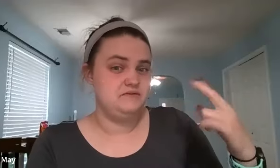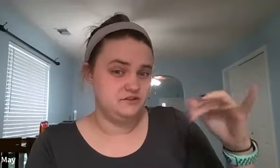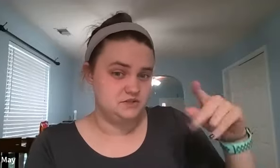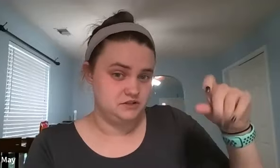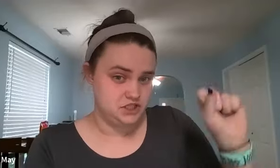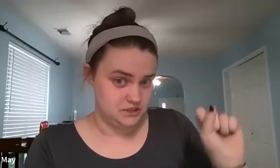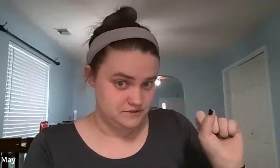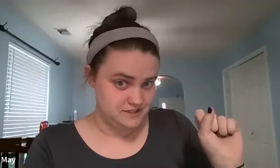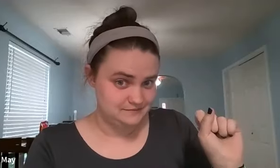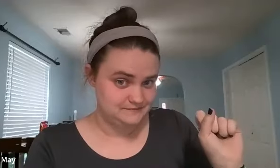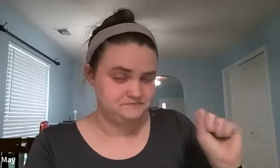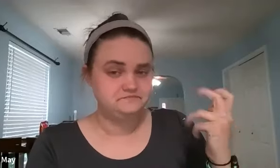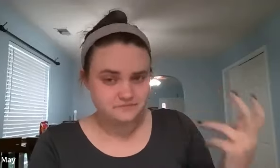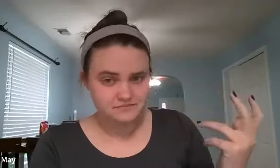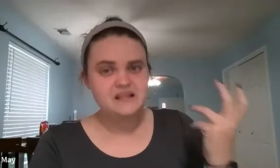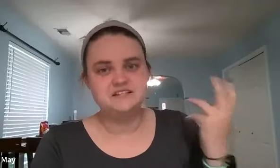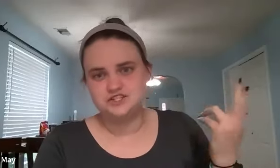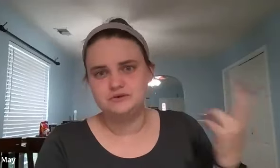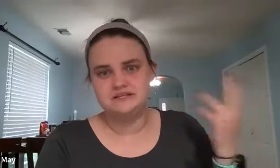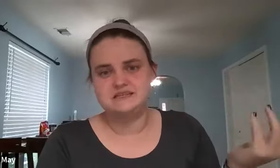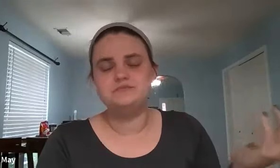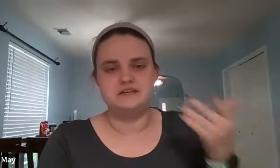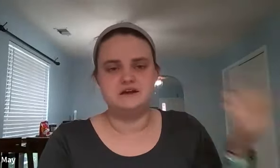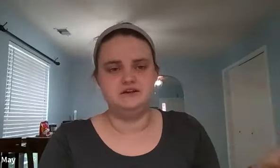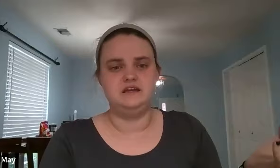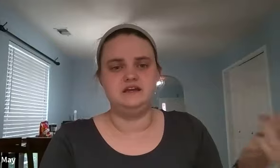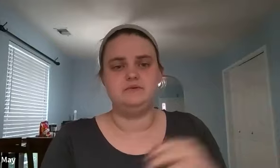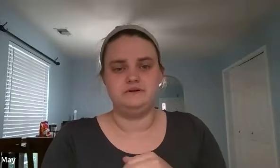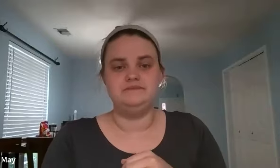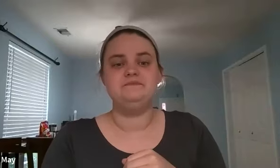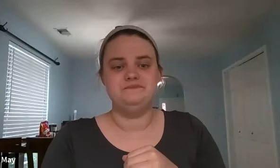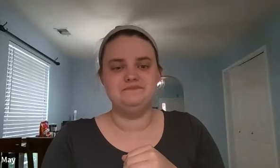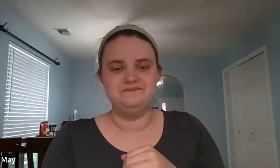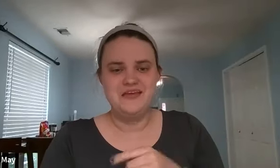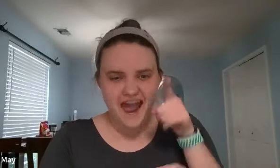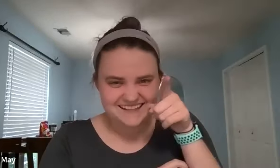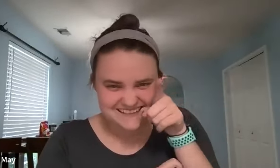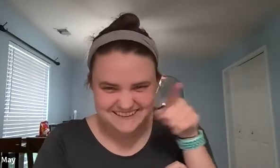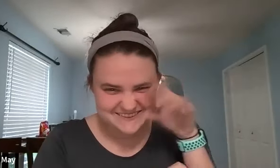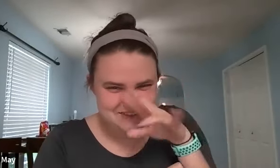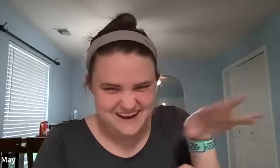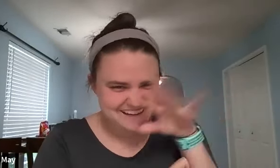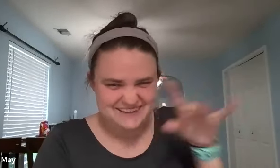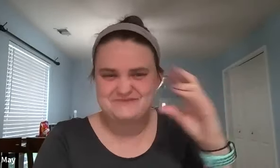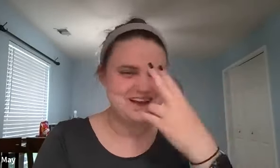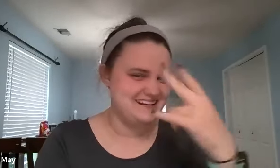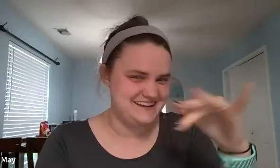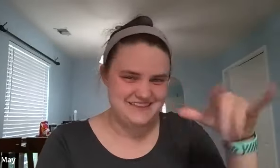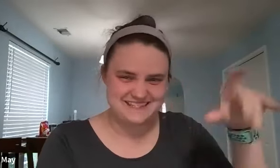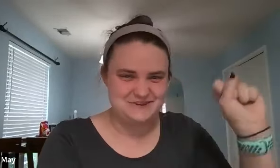finger spelled chips. It's short, it's simple. That's how you can get a point. I see you. You're ready to go that smooth